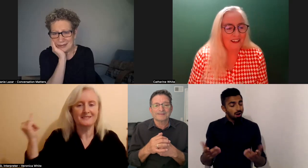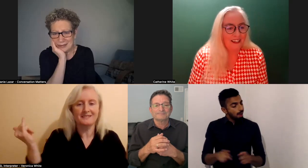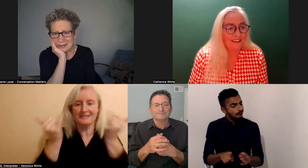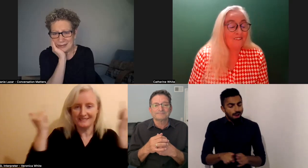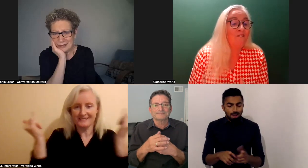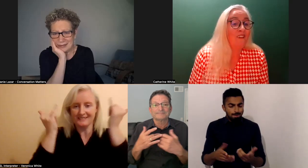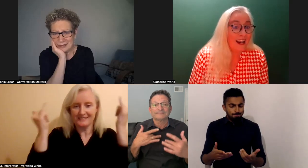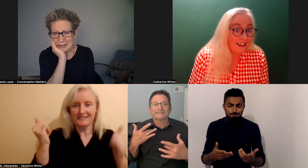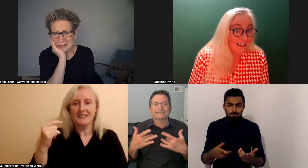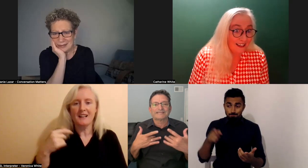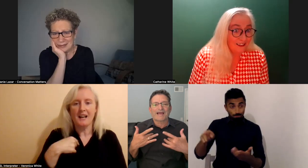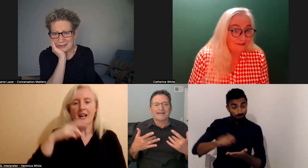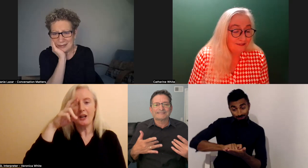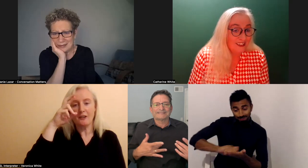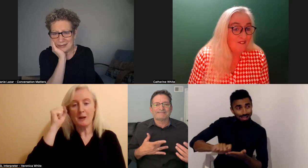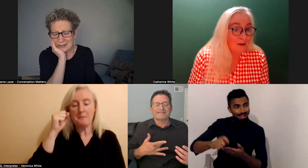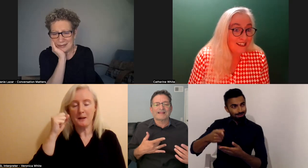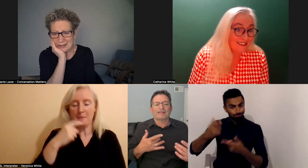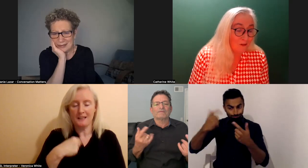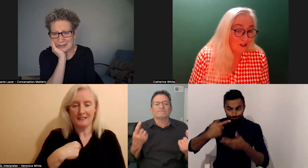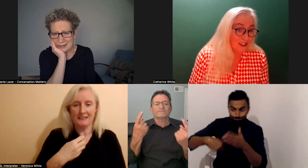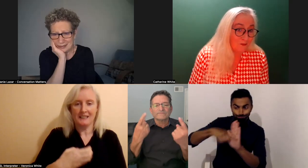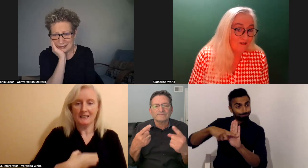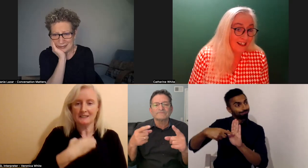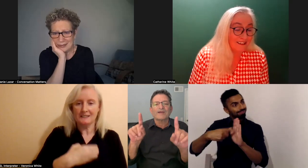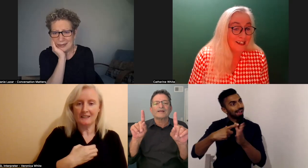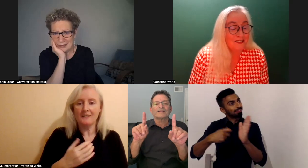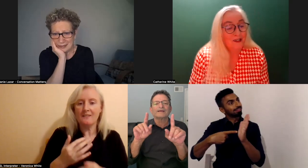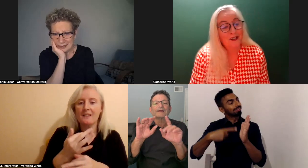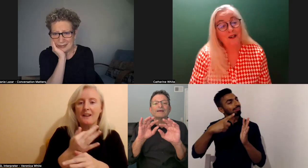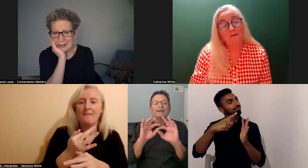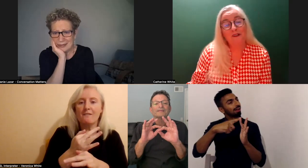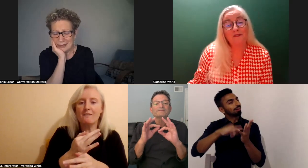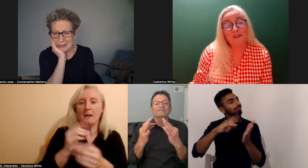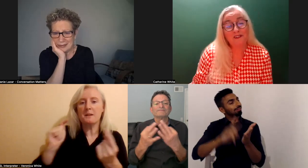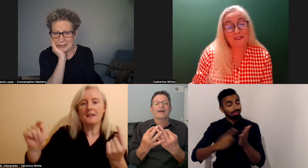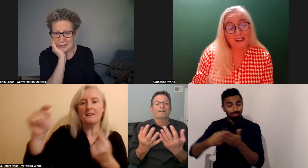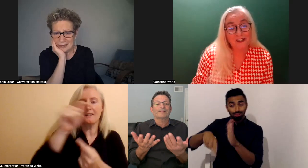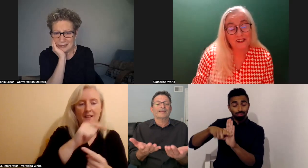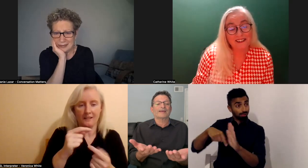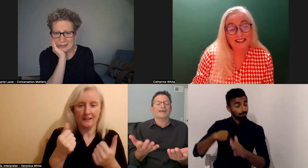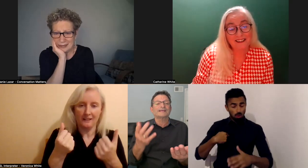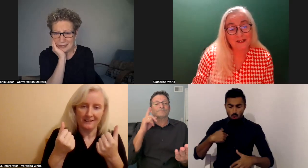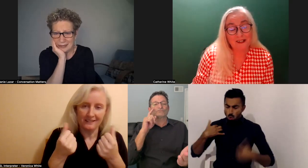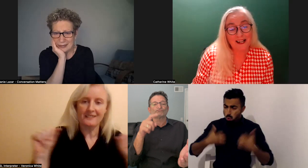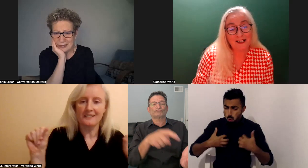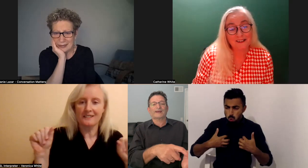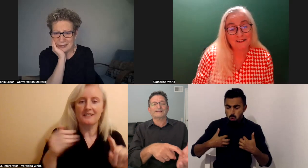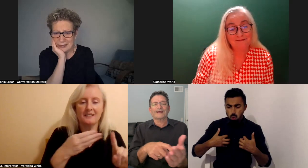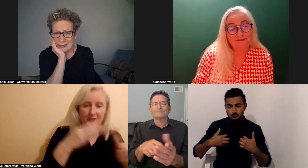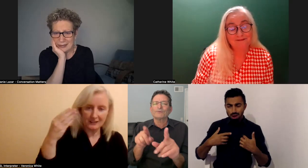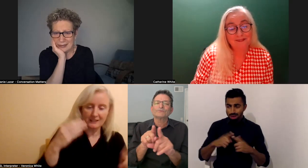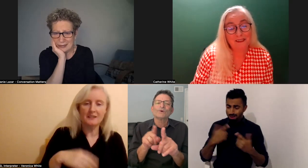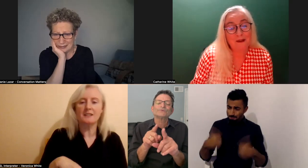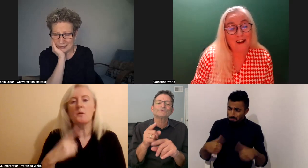excited feeling that finally the family's language has been recognized. But it was also tinged with sadness